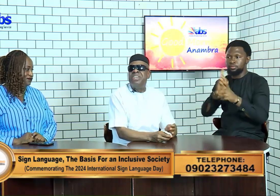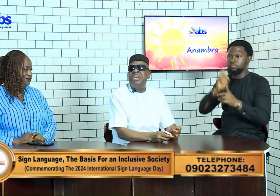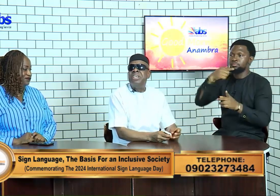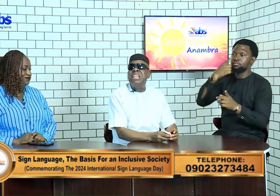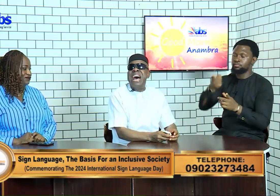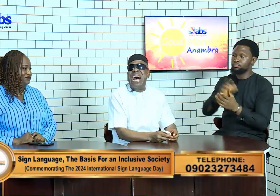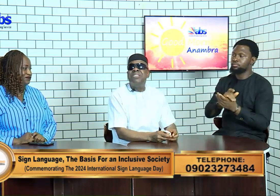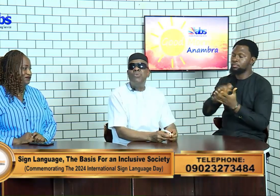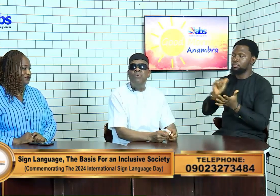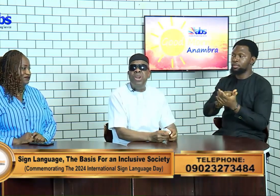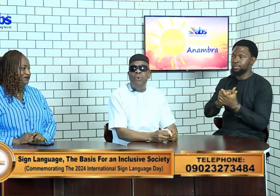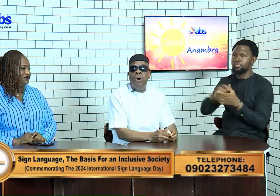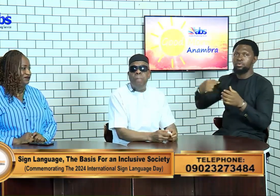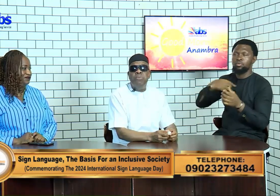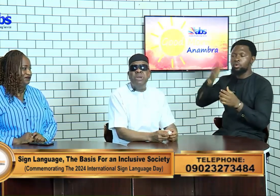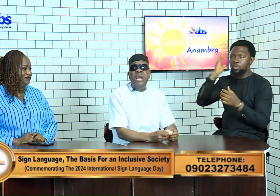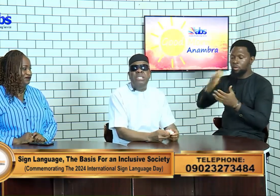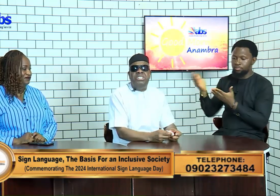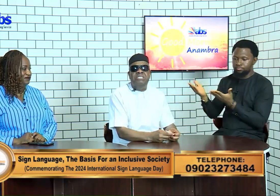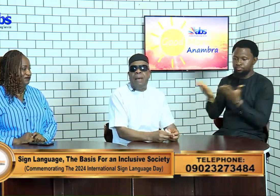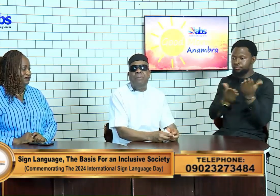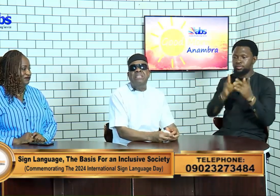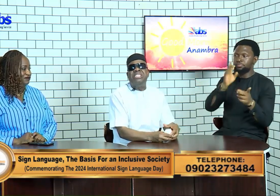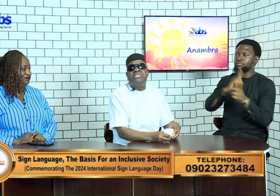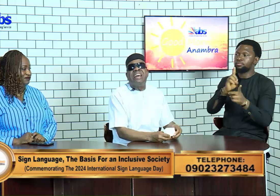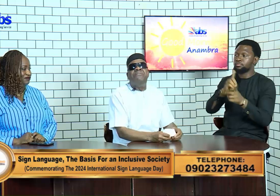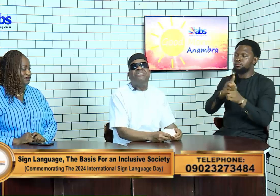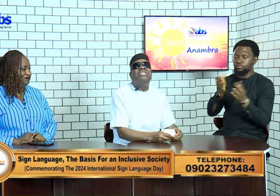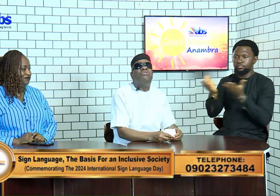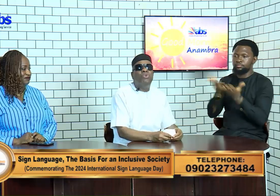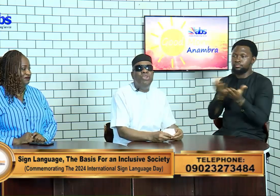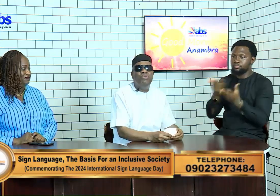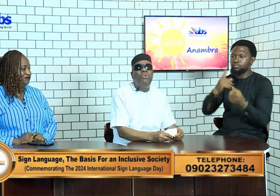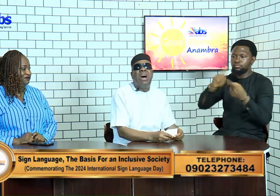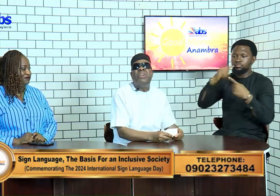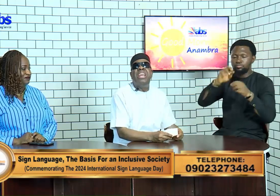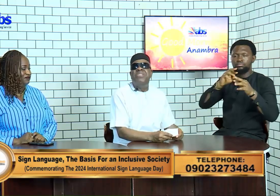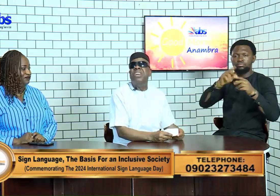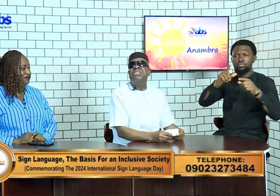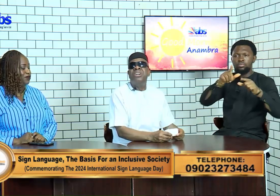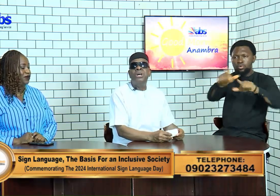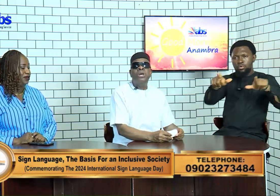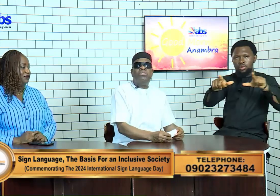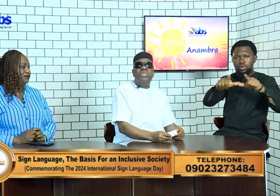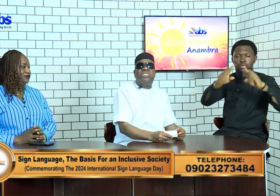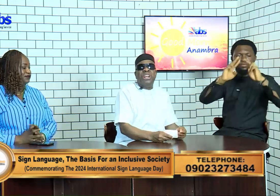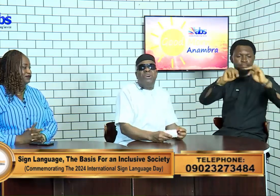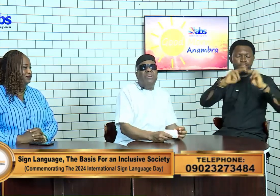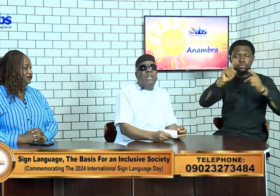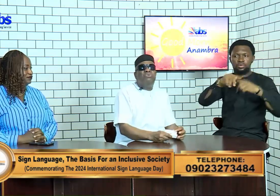says that we will bring disability services to the rural areas, to